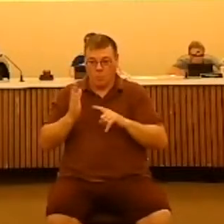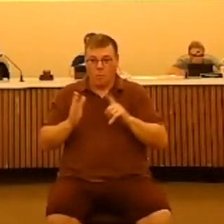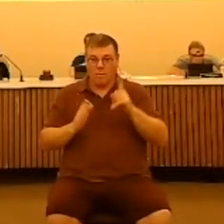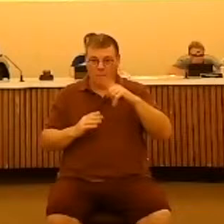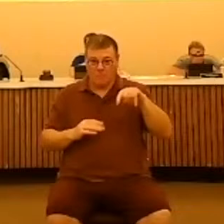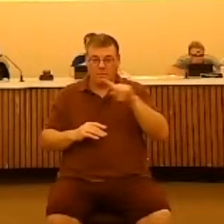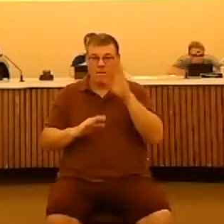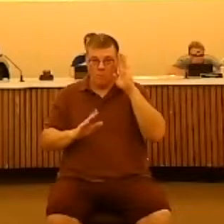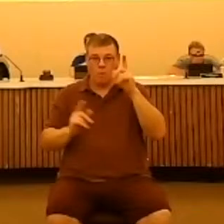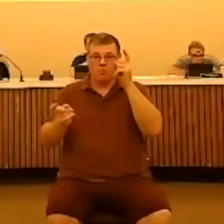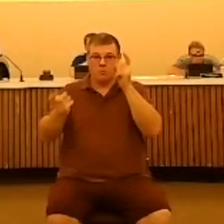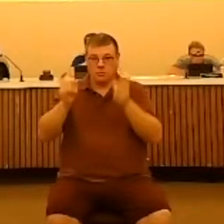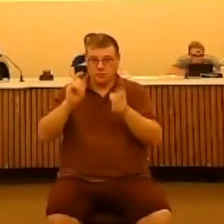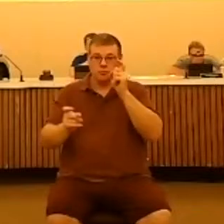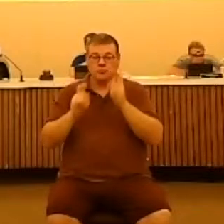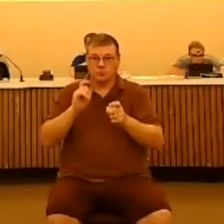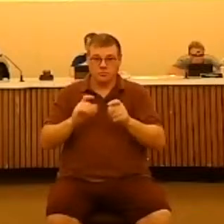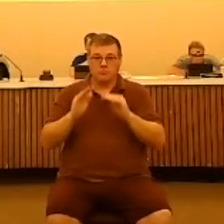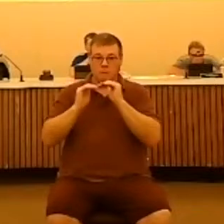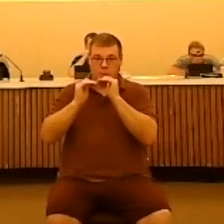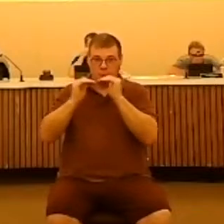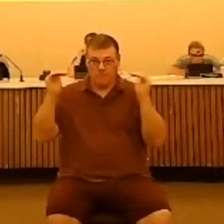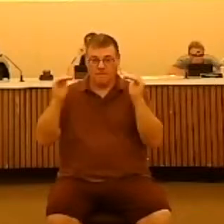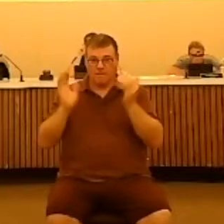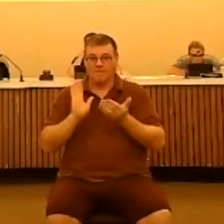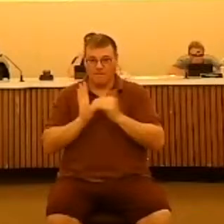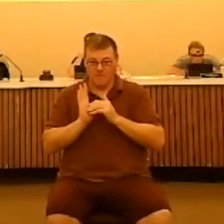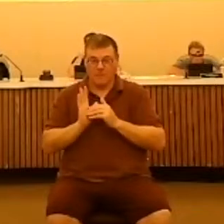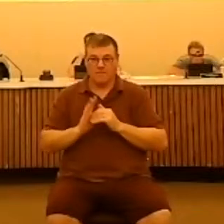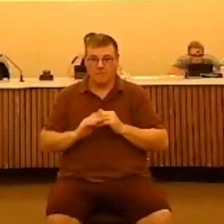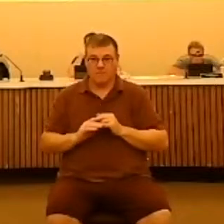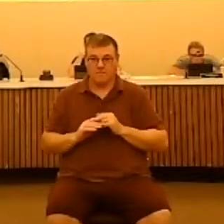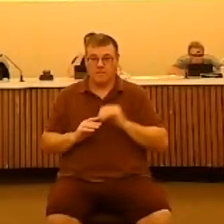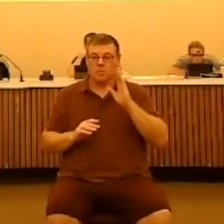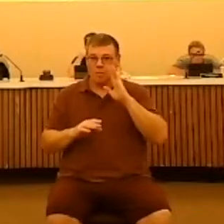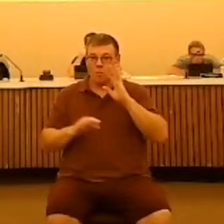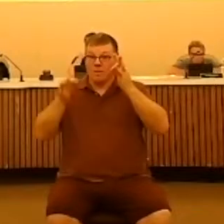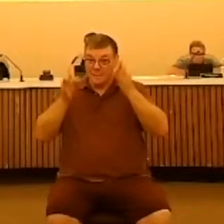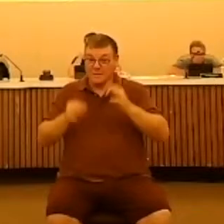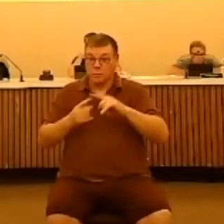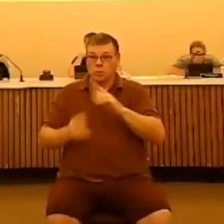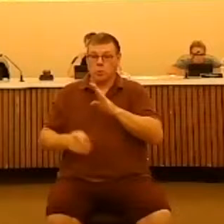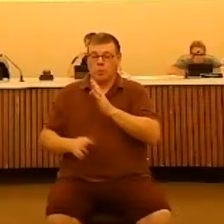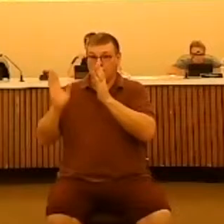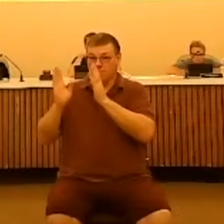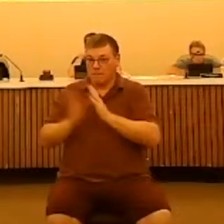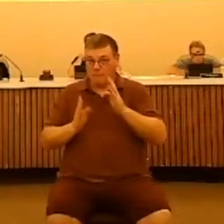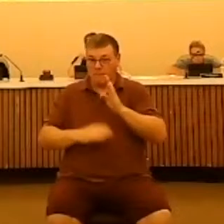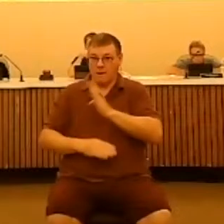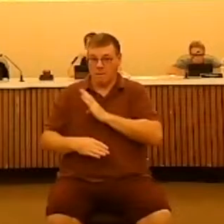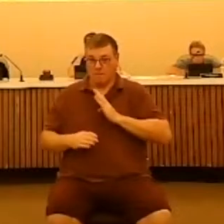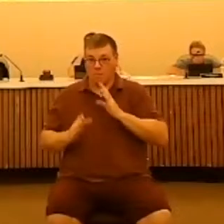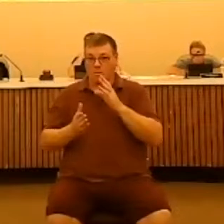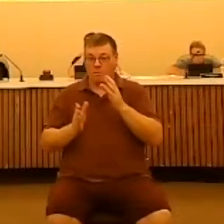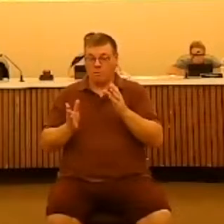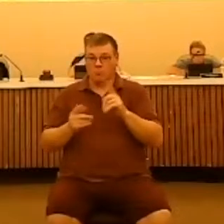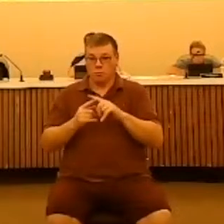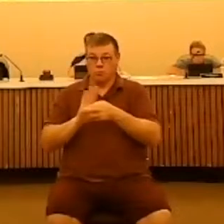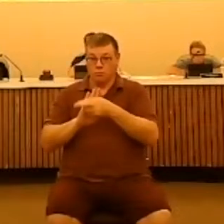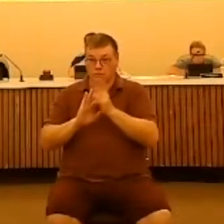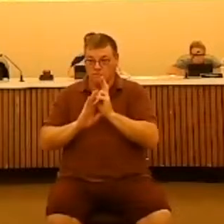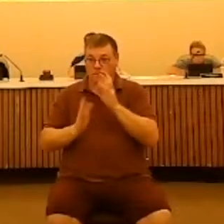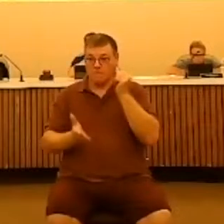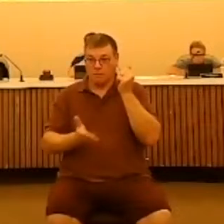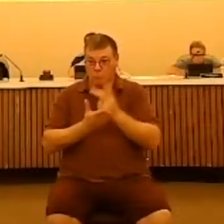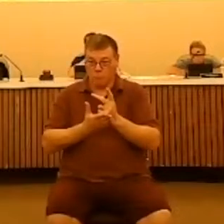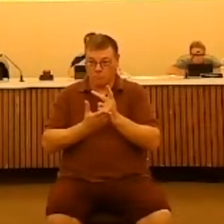they will be adjusting the grading. Again, it's going to be up to the planning board to review that and approve it, but they'll